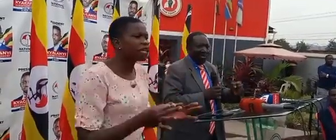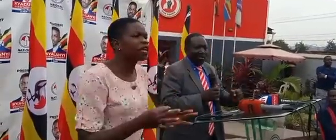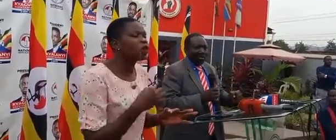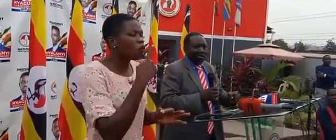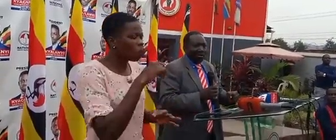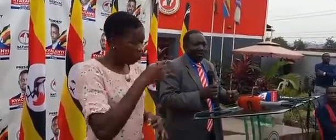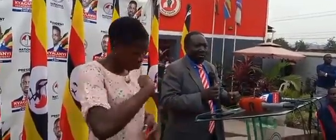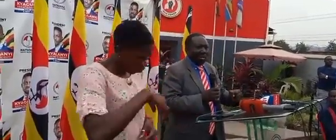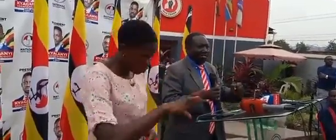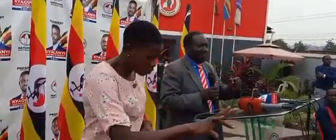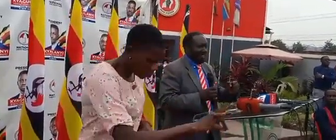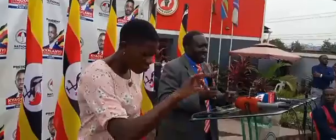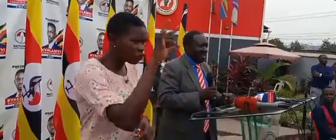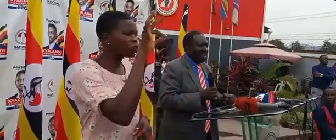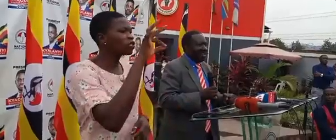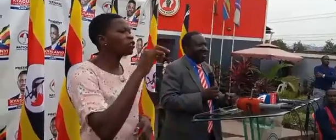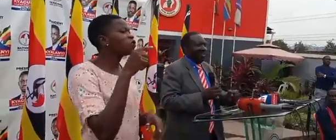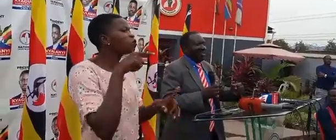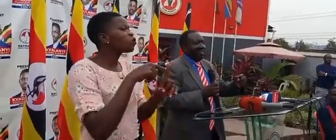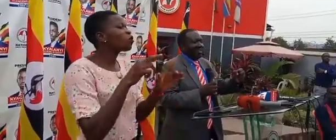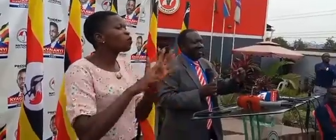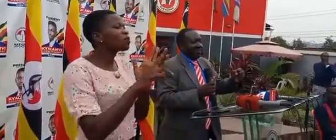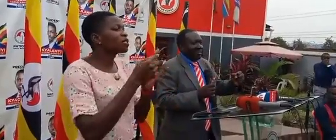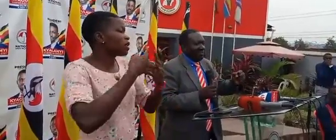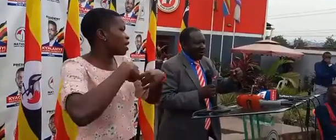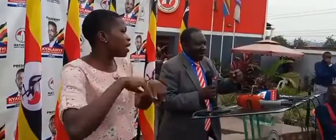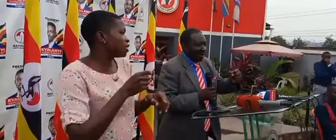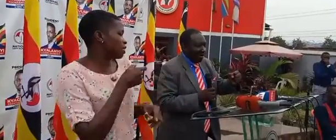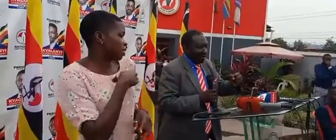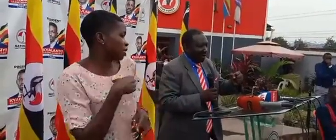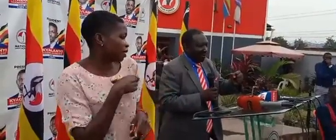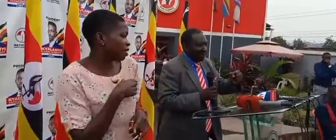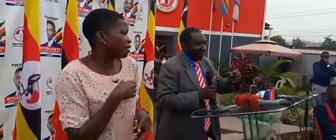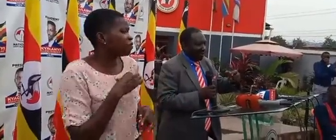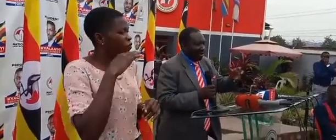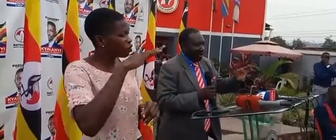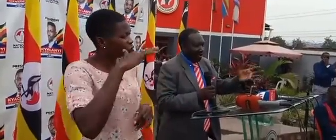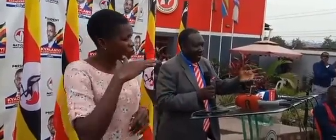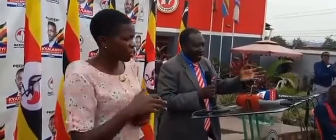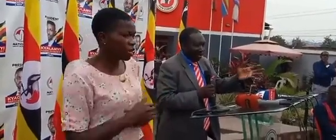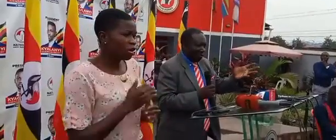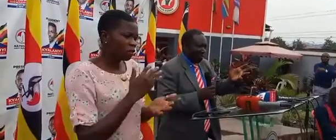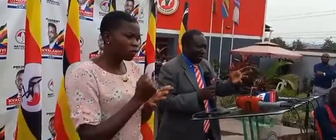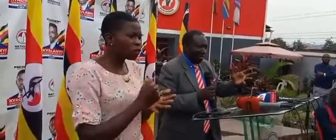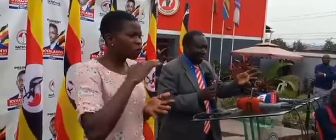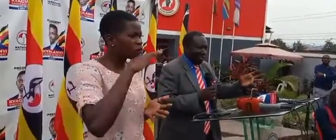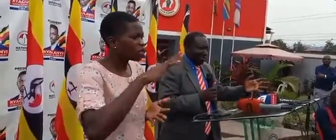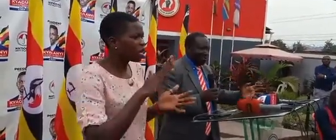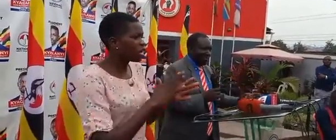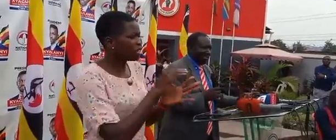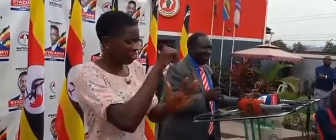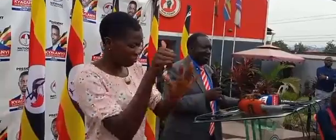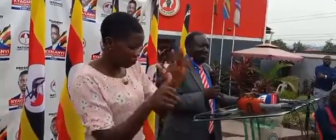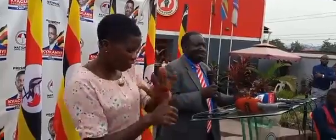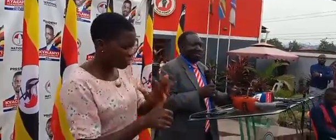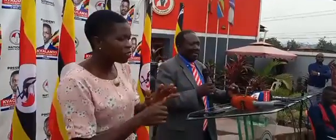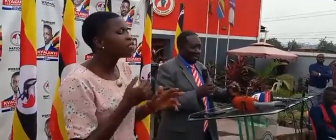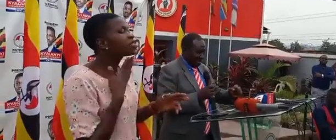amafuta obwasipiika n'omumyuka we olwokuba abaagala okumumyuka nabo bayitirivu